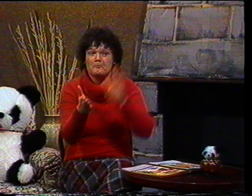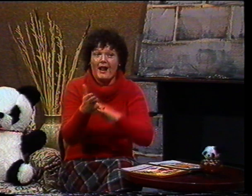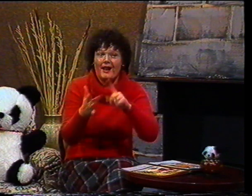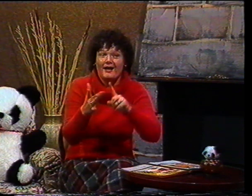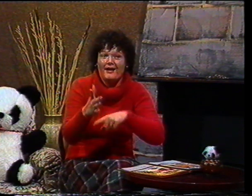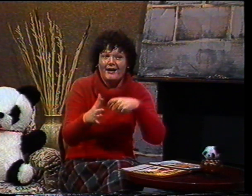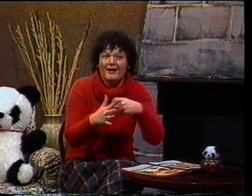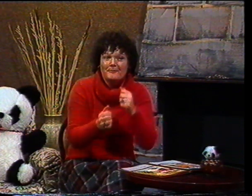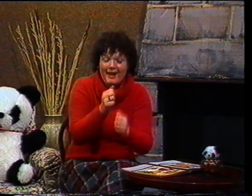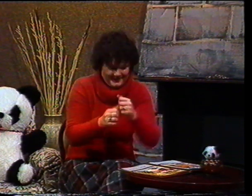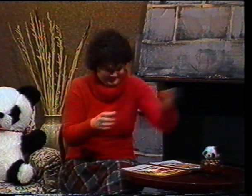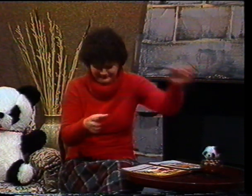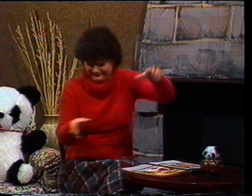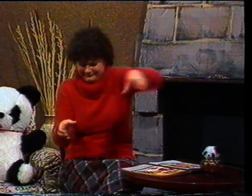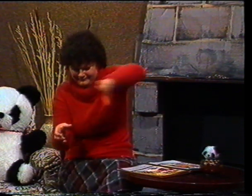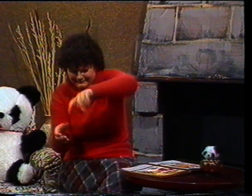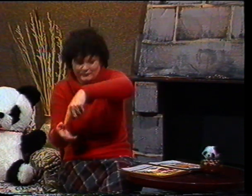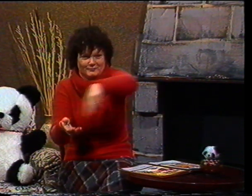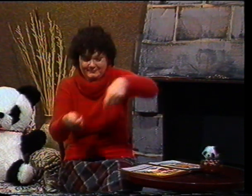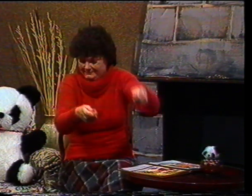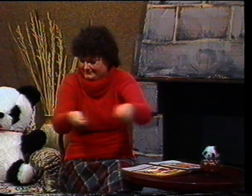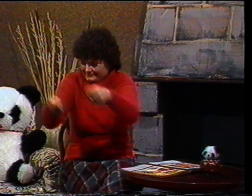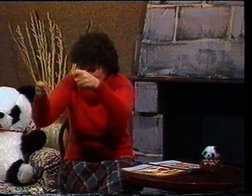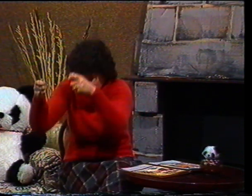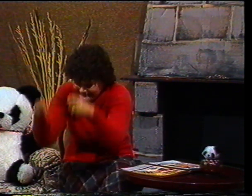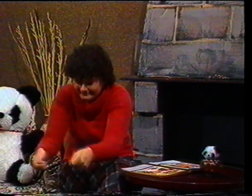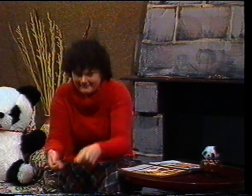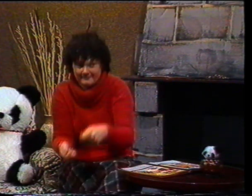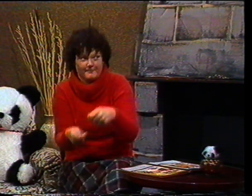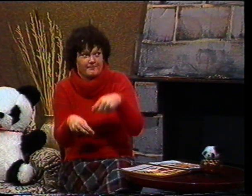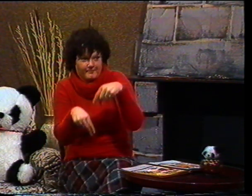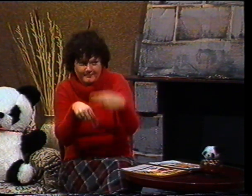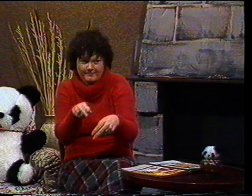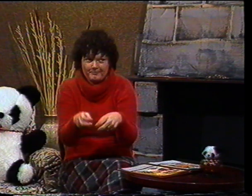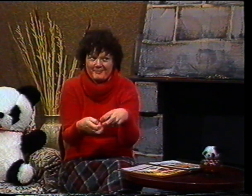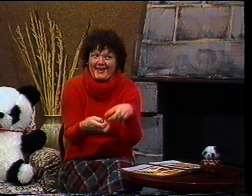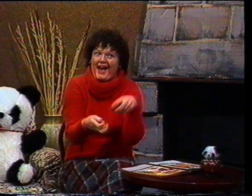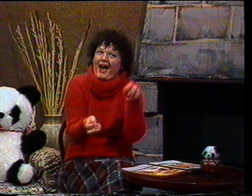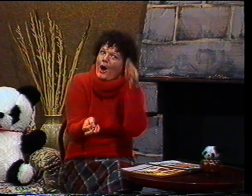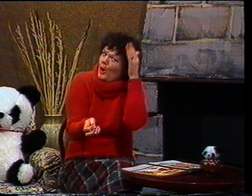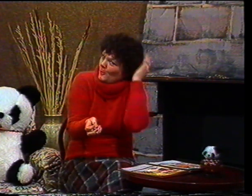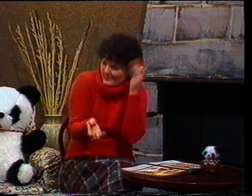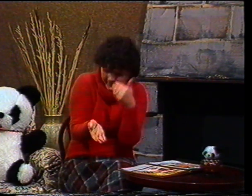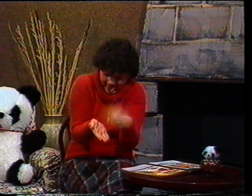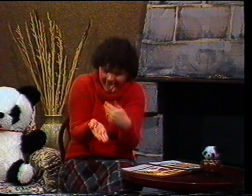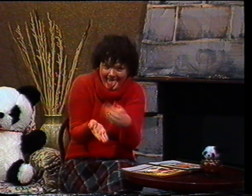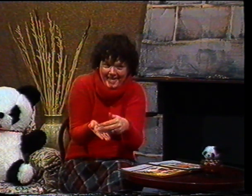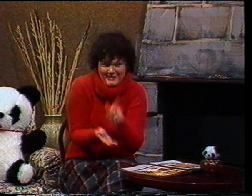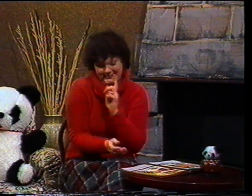And she poured out some milk into a saucer and gave it to the cat. And the cat meowed and